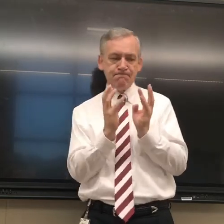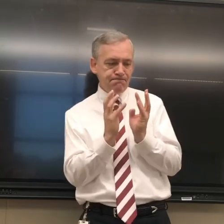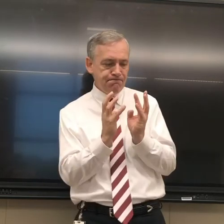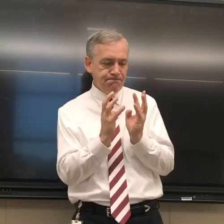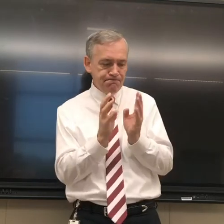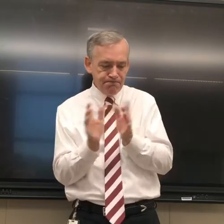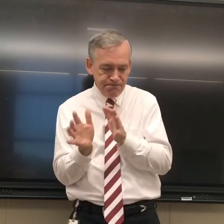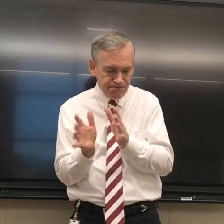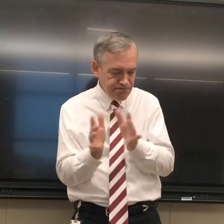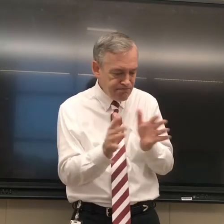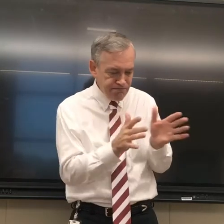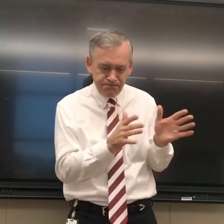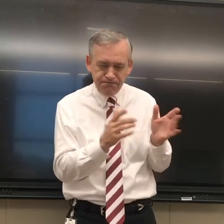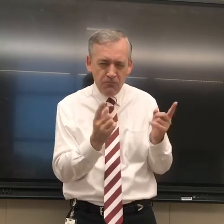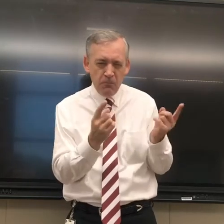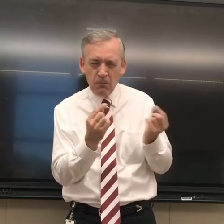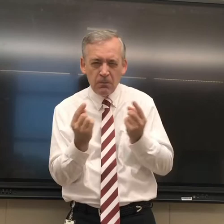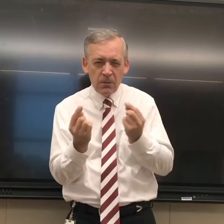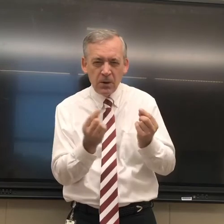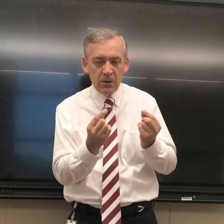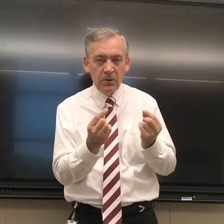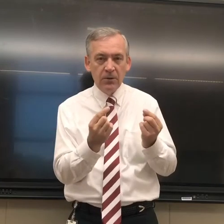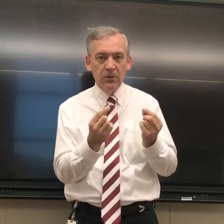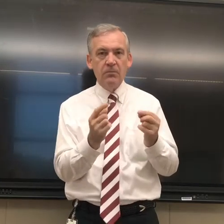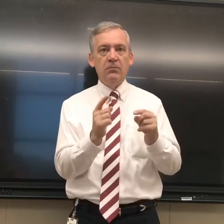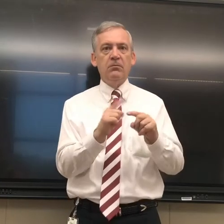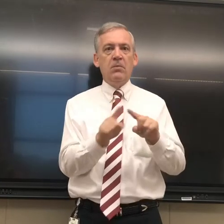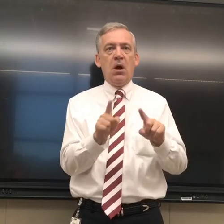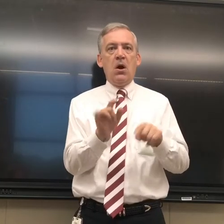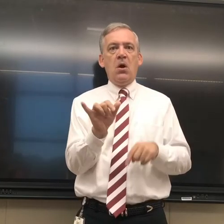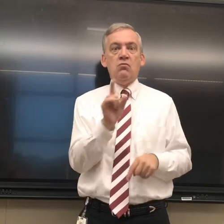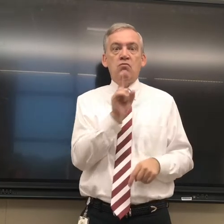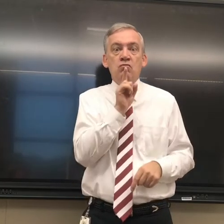but actually to reinforce our courage.